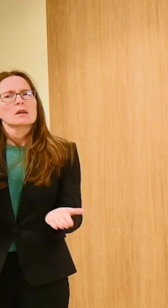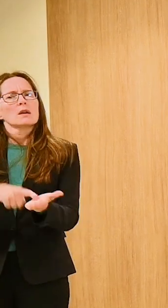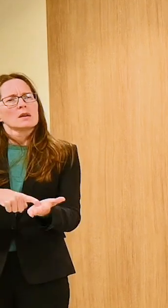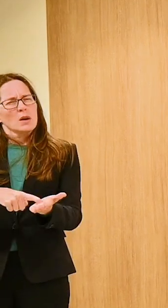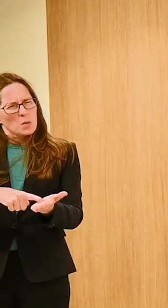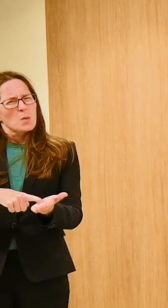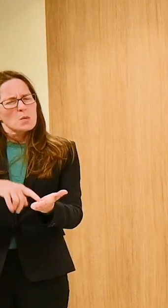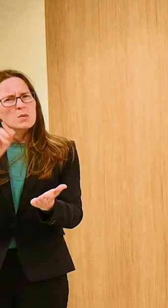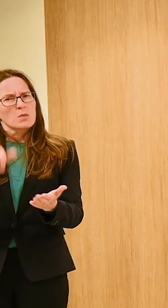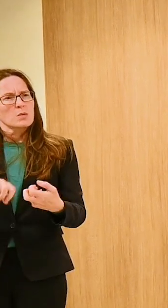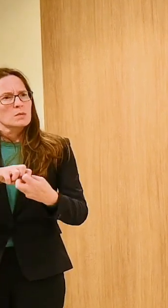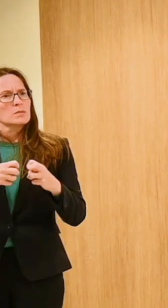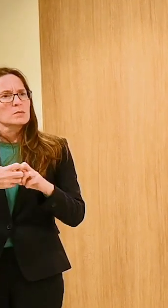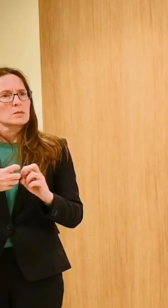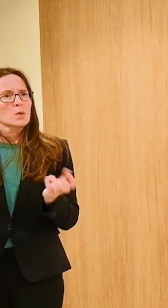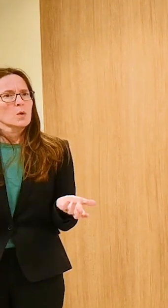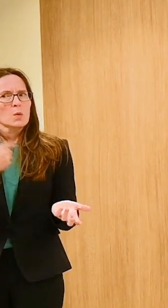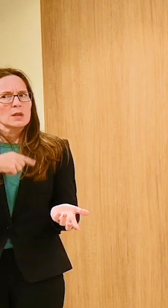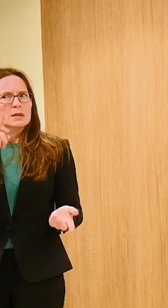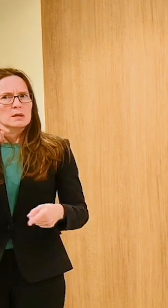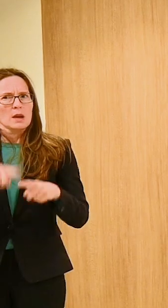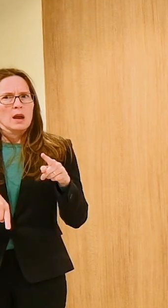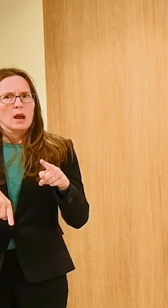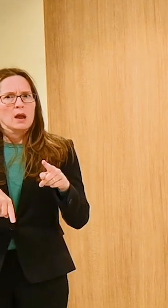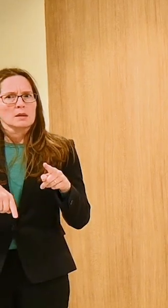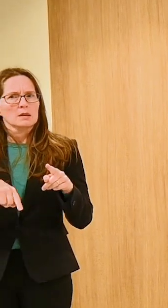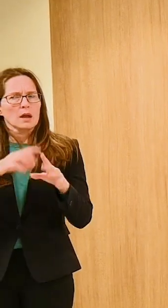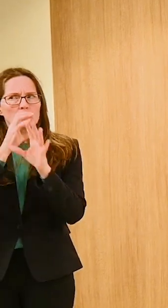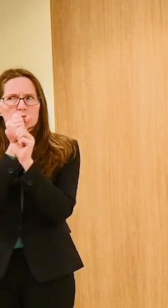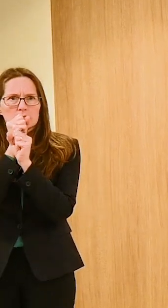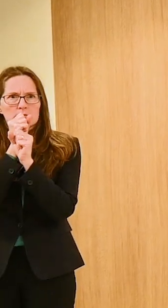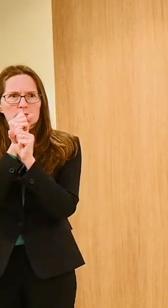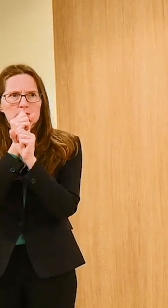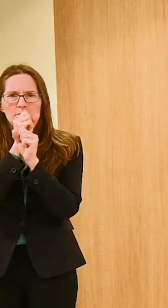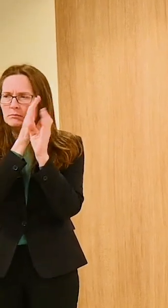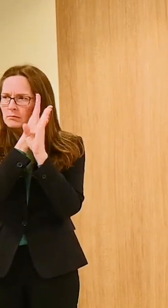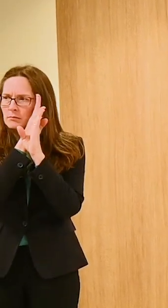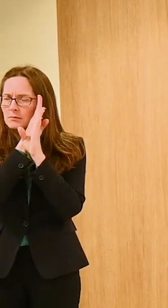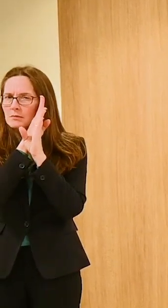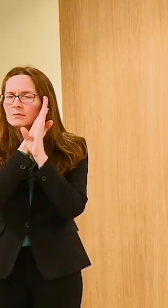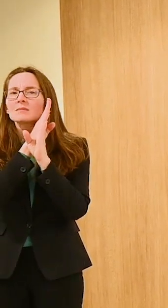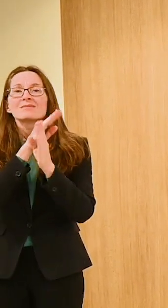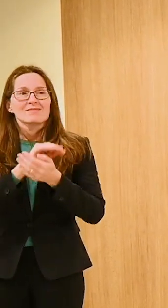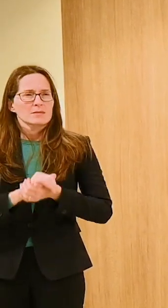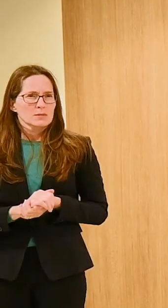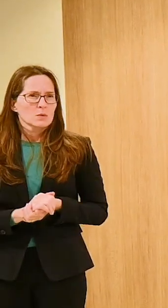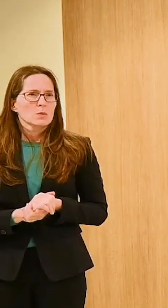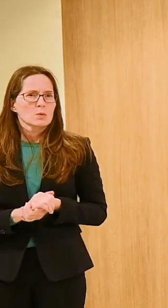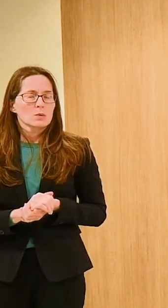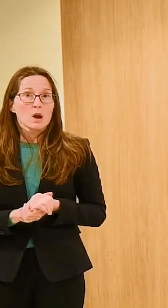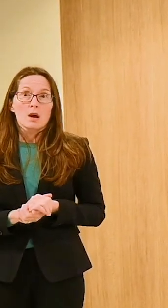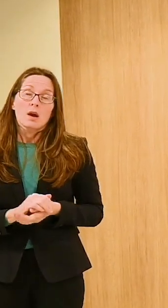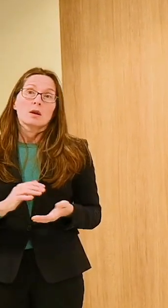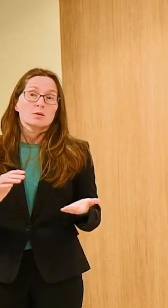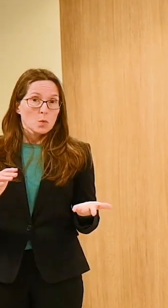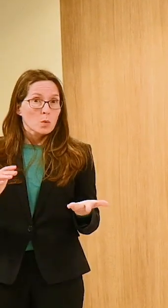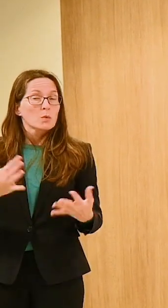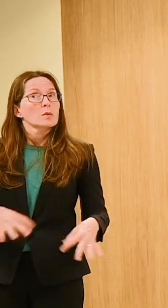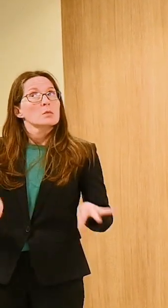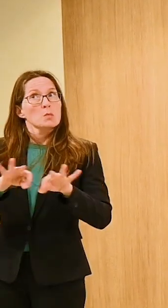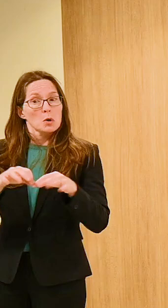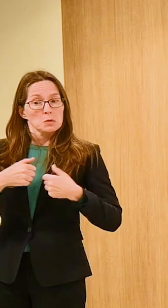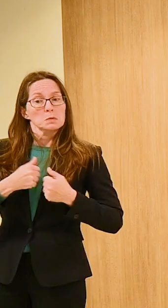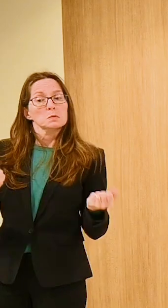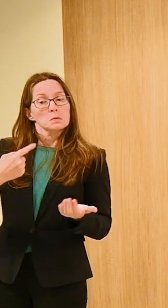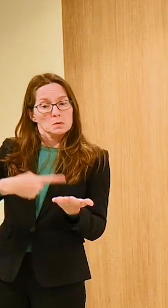address. And the second point, of course, is more than talking about it, doing something about it. And here